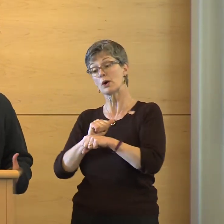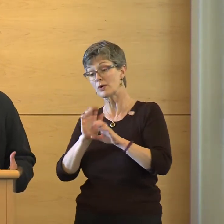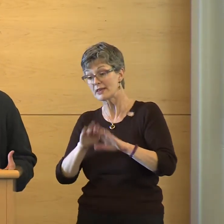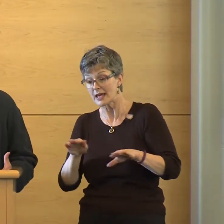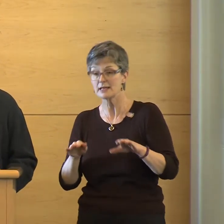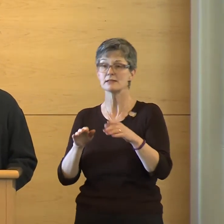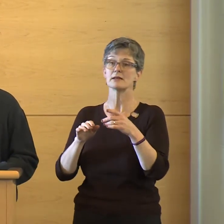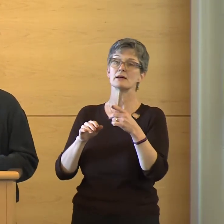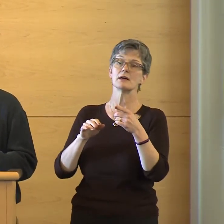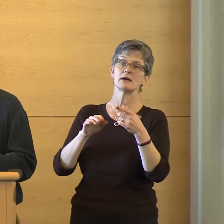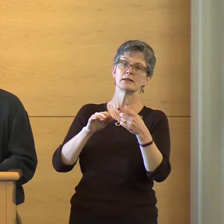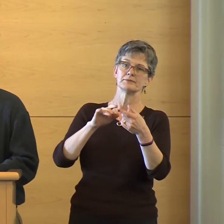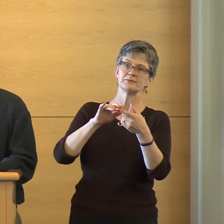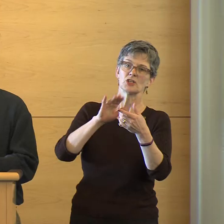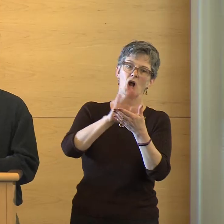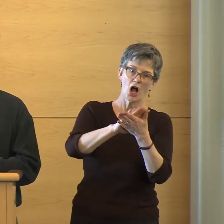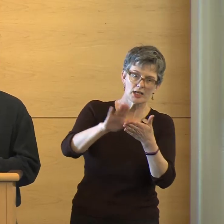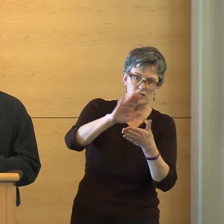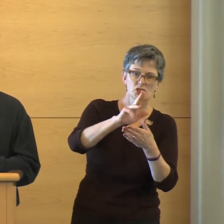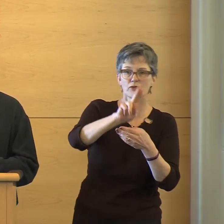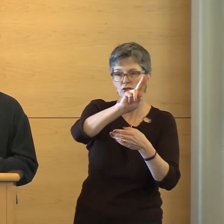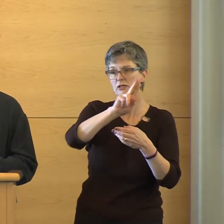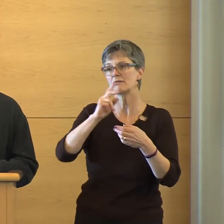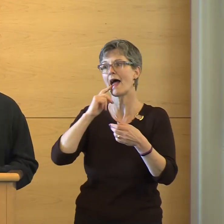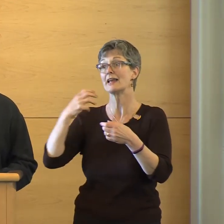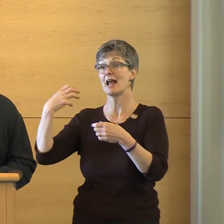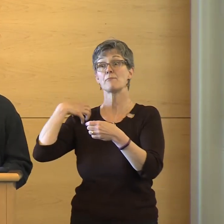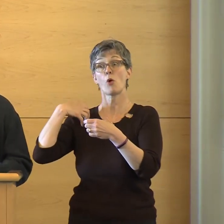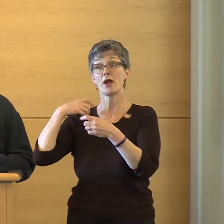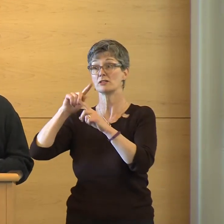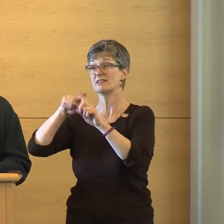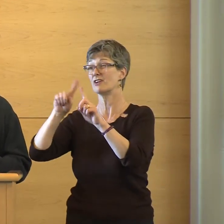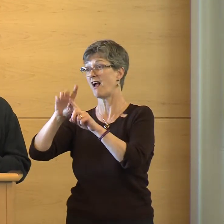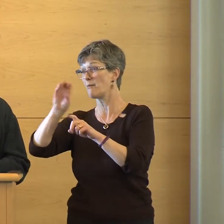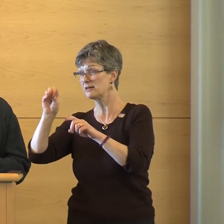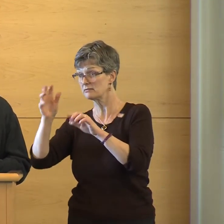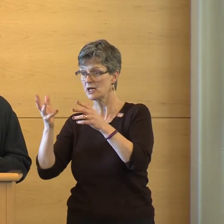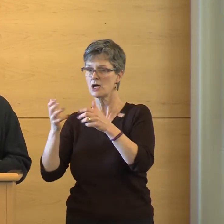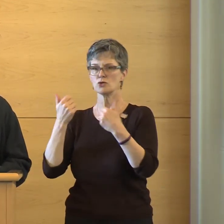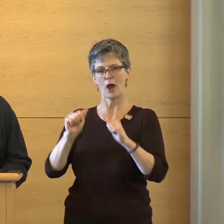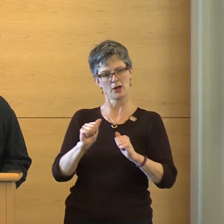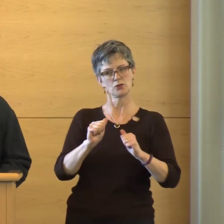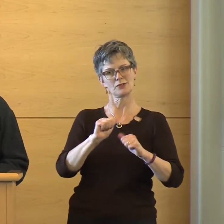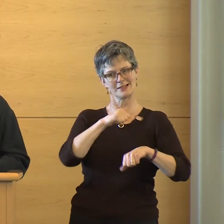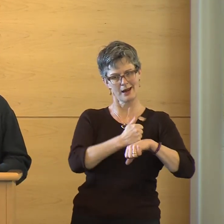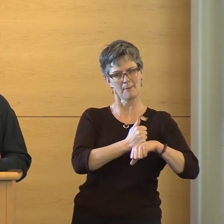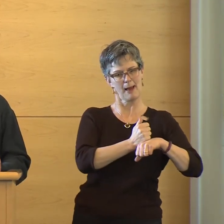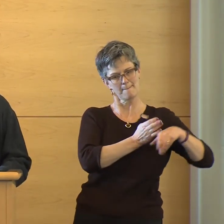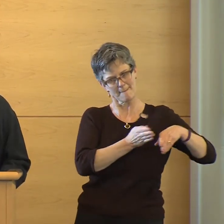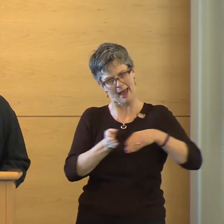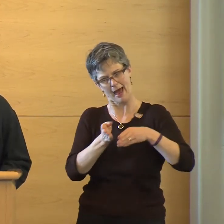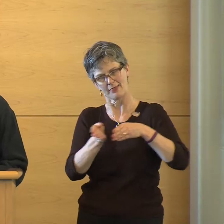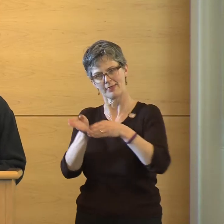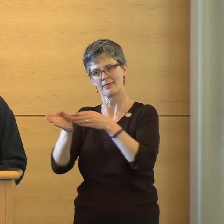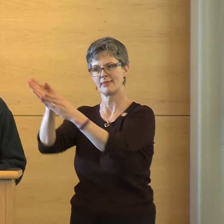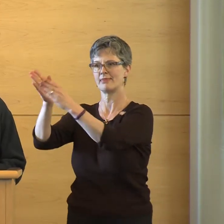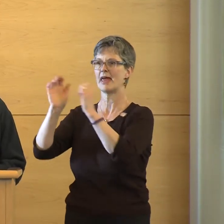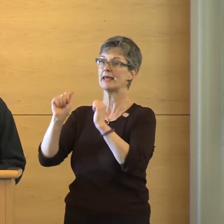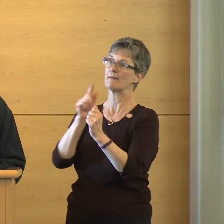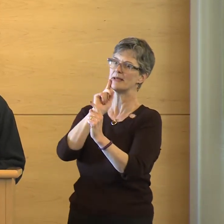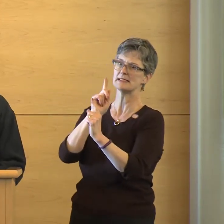to transitioning from high school into college, transitioning into employment. So we work with the kids, we work with